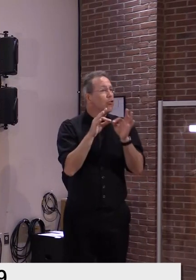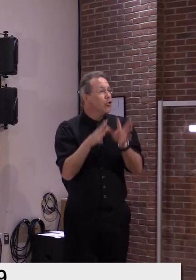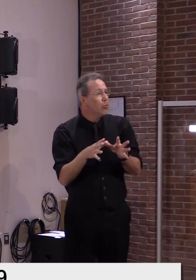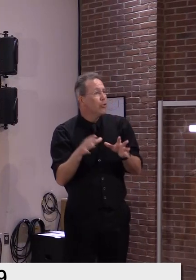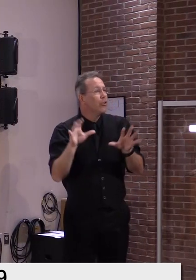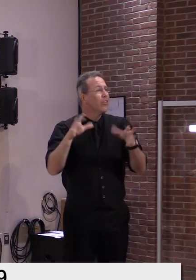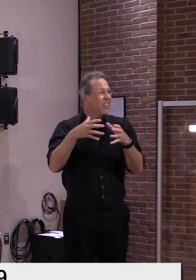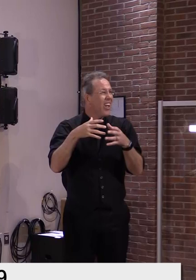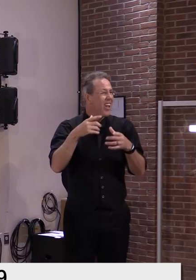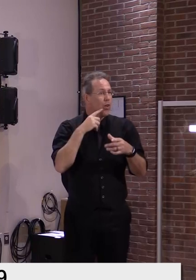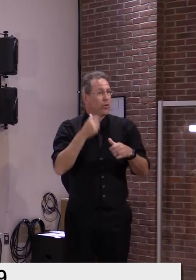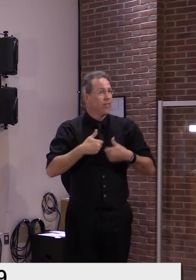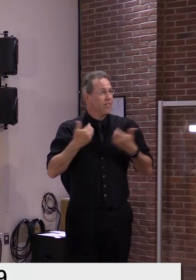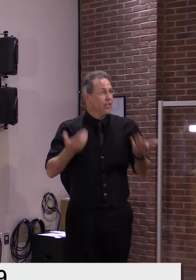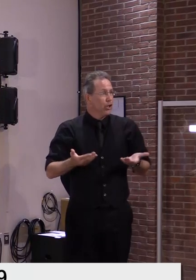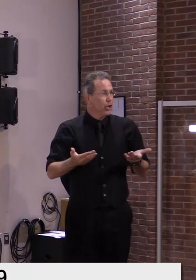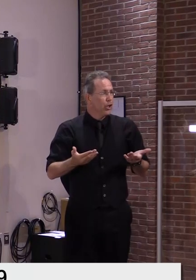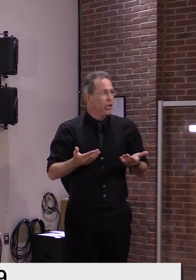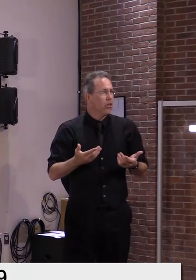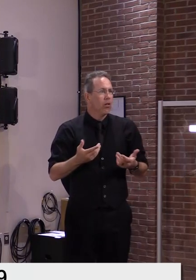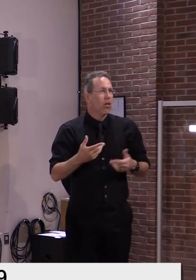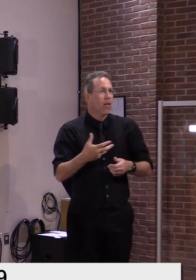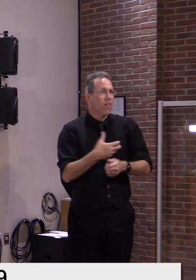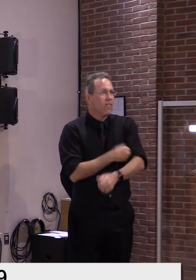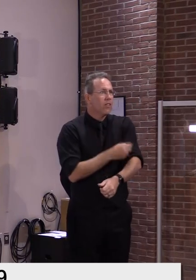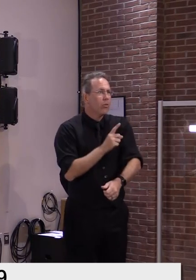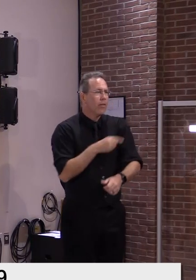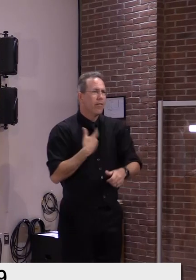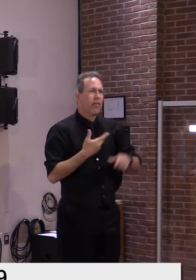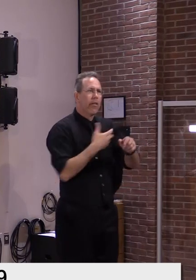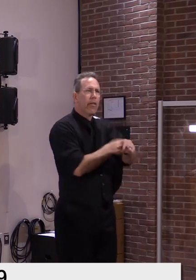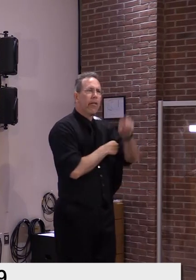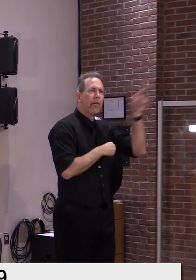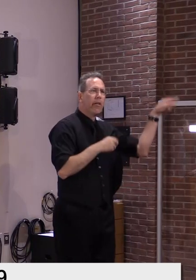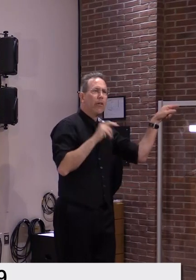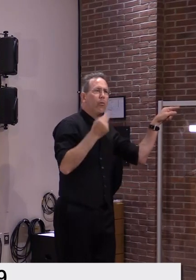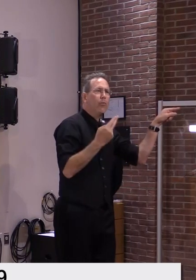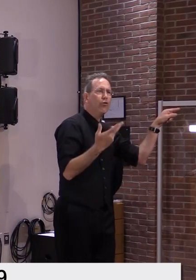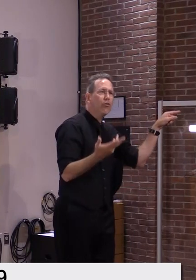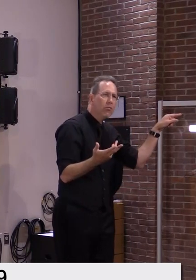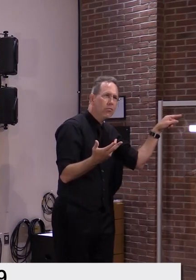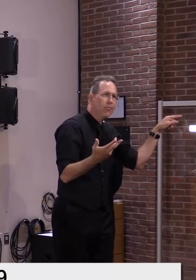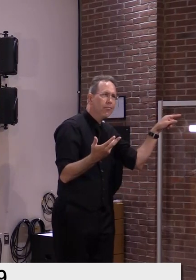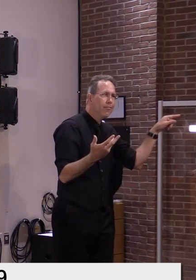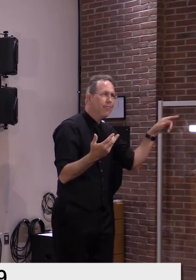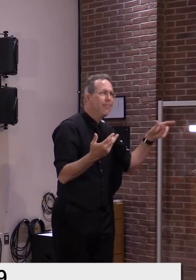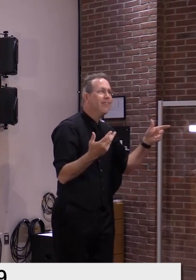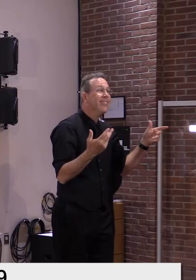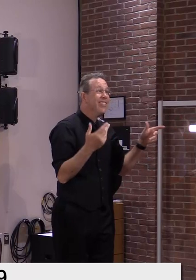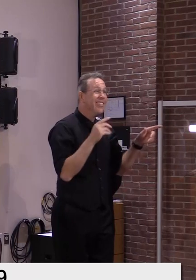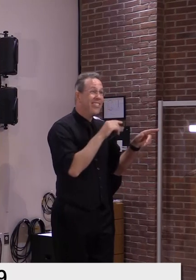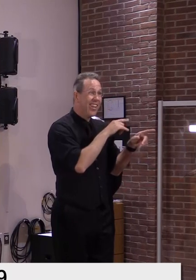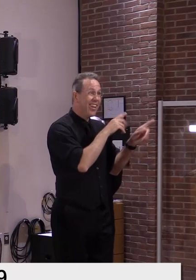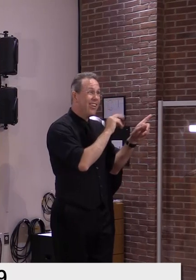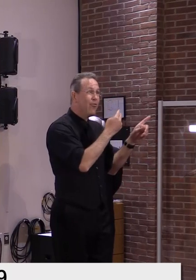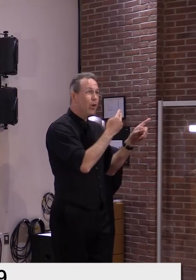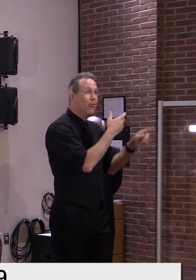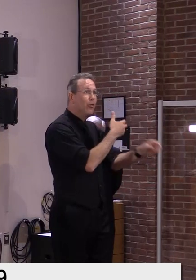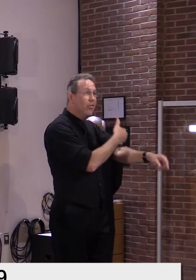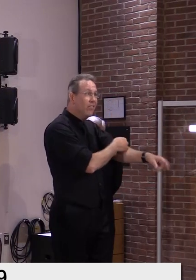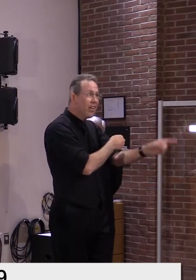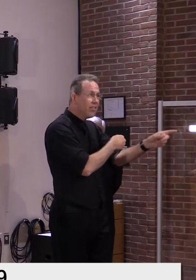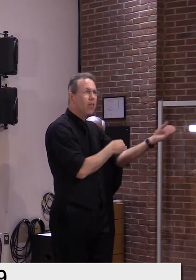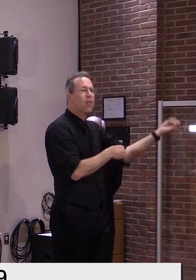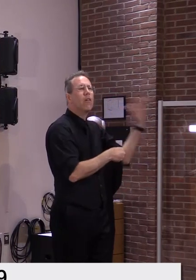being vaccinated out of state where they worked. And that data does come back to the state of residence of the